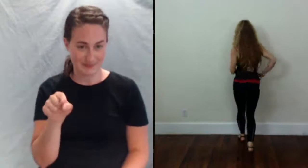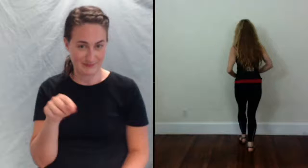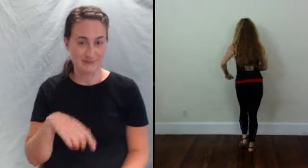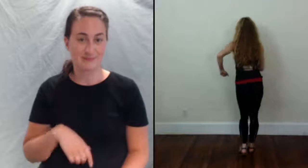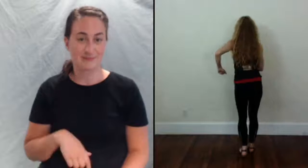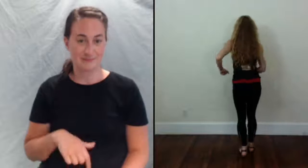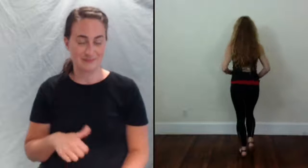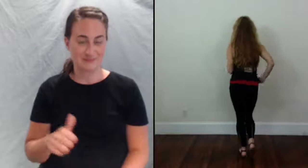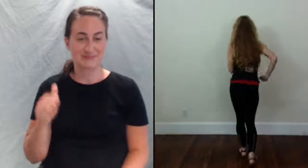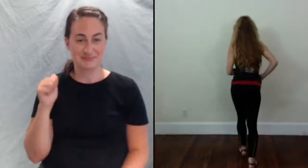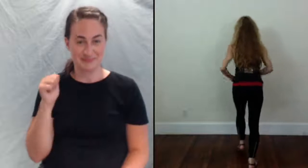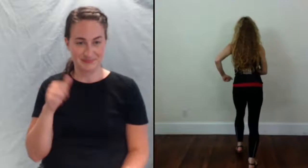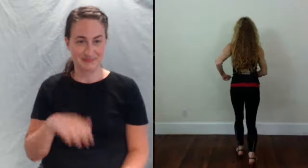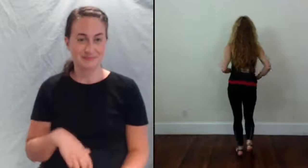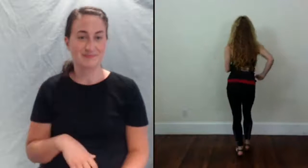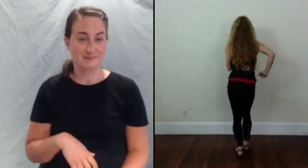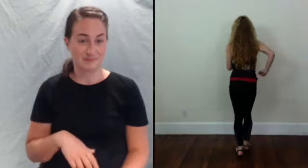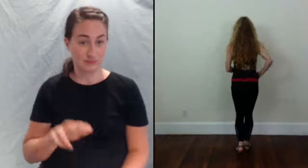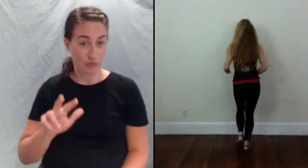2,